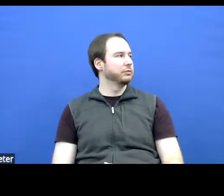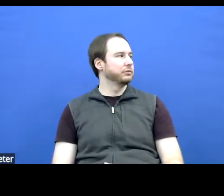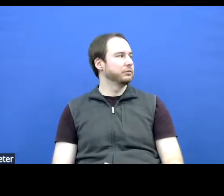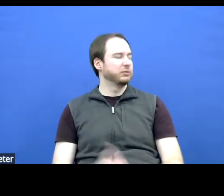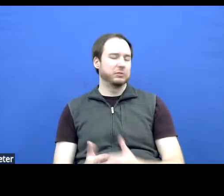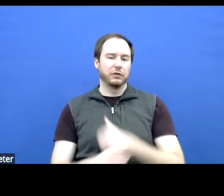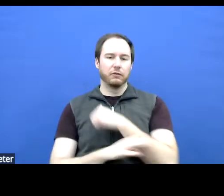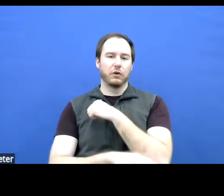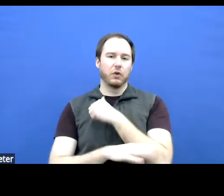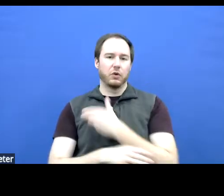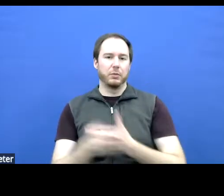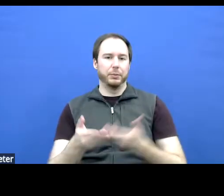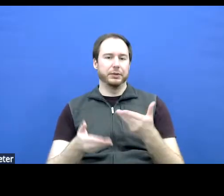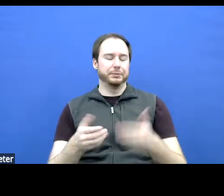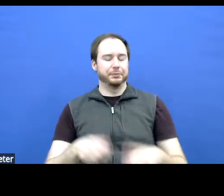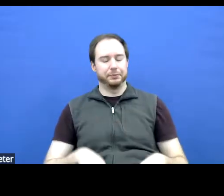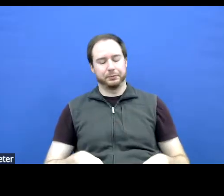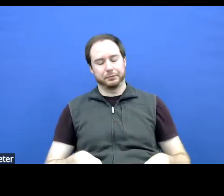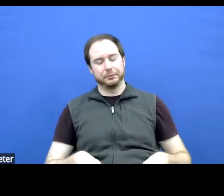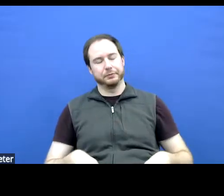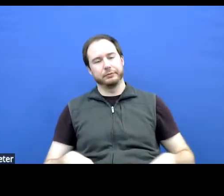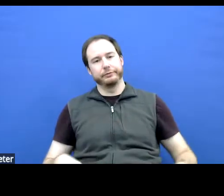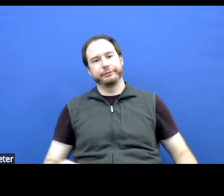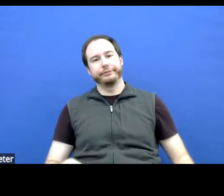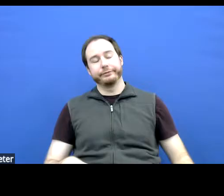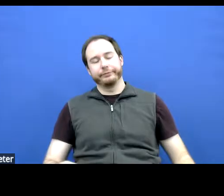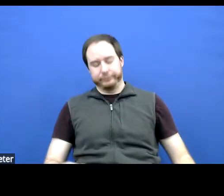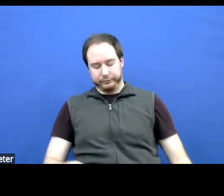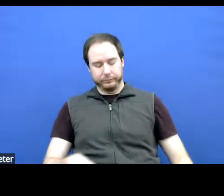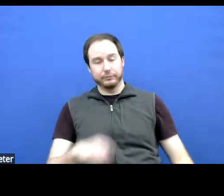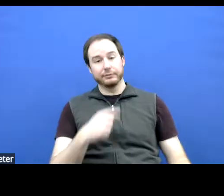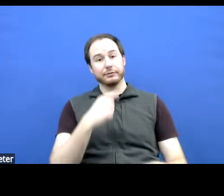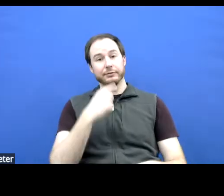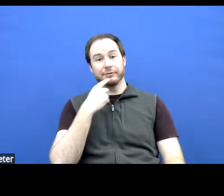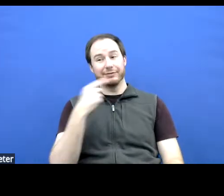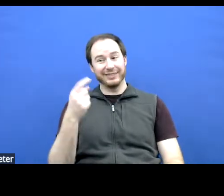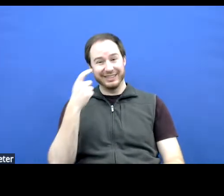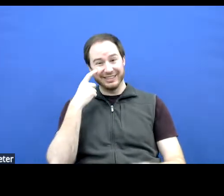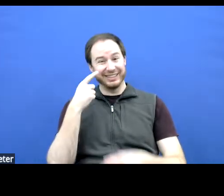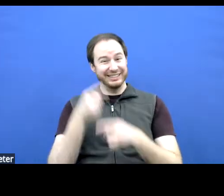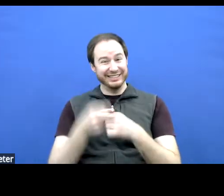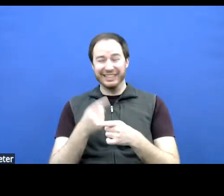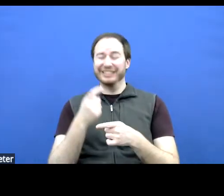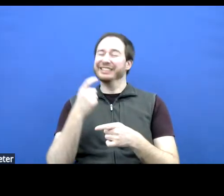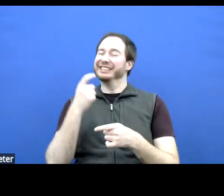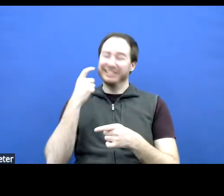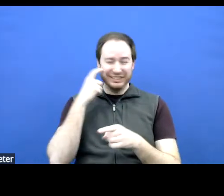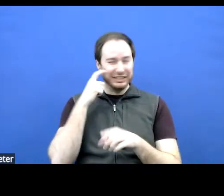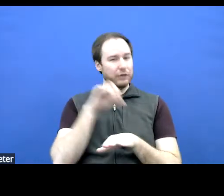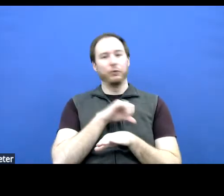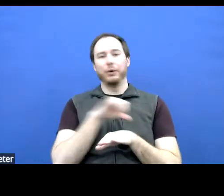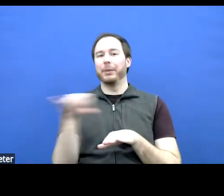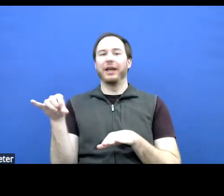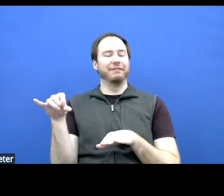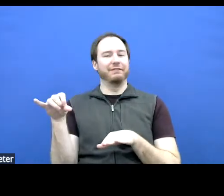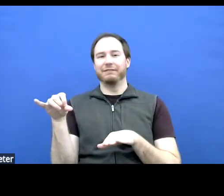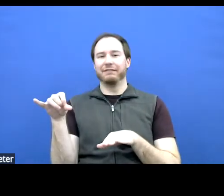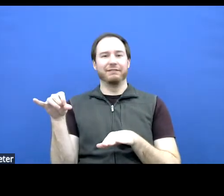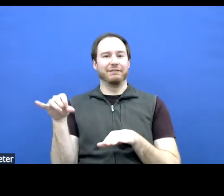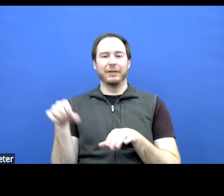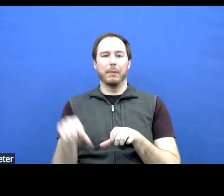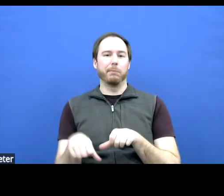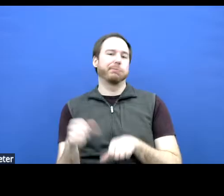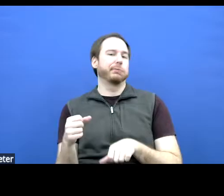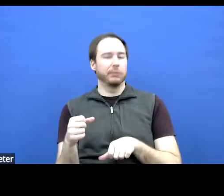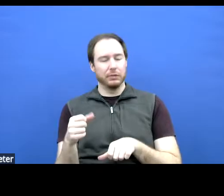or fall. It's a shame that intersection was just repaved. Yep. And it's going to have to be done again.